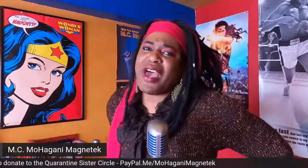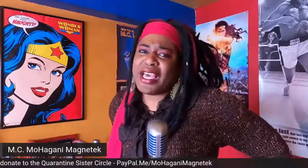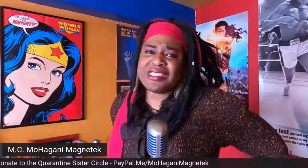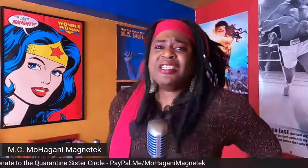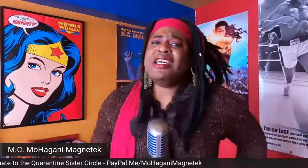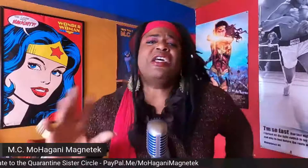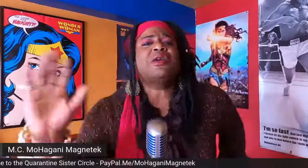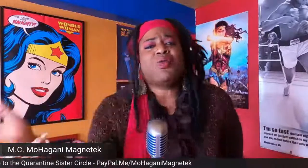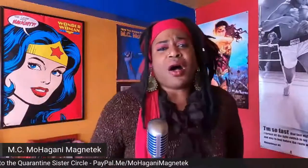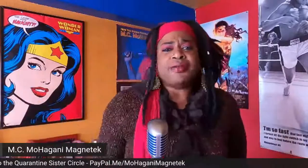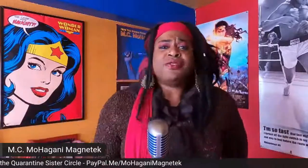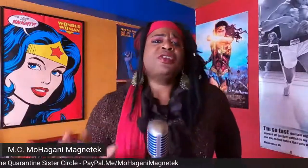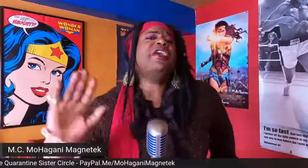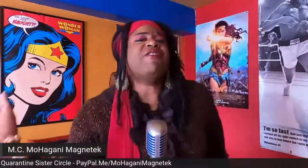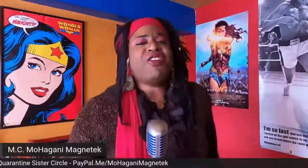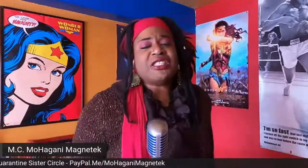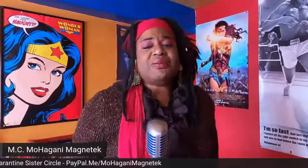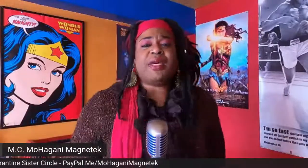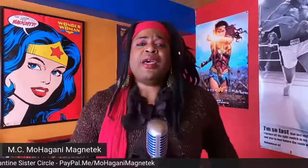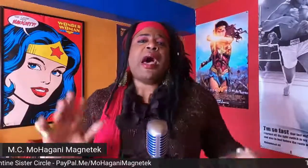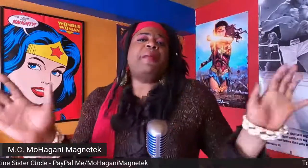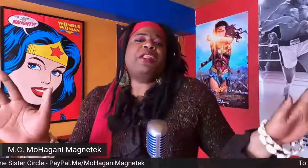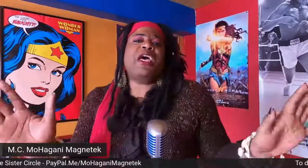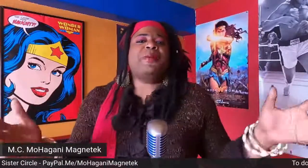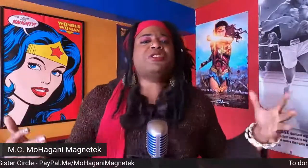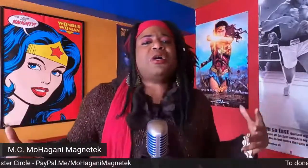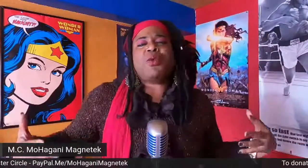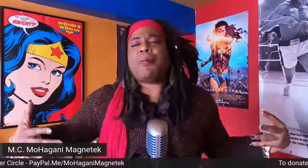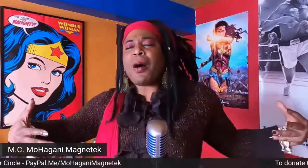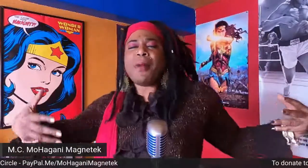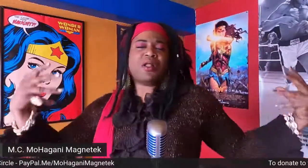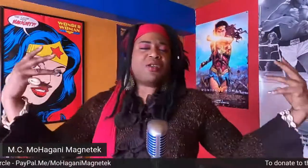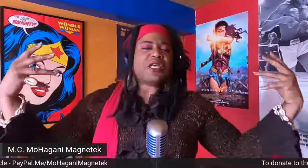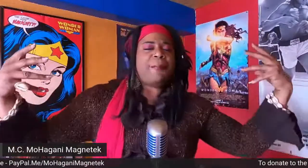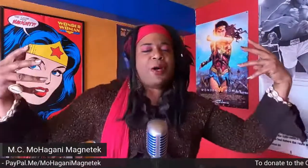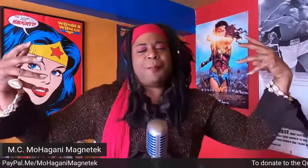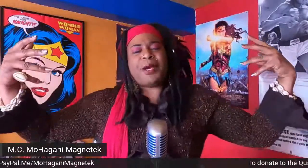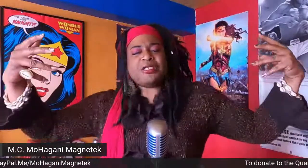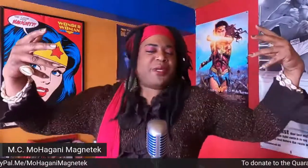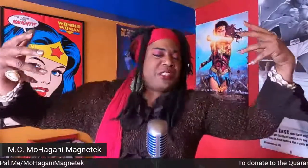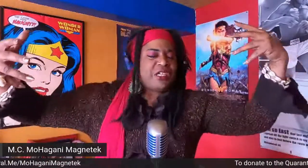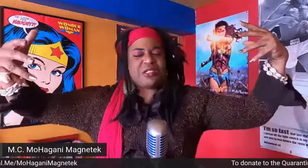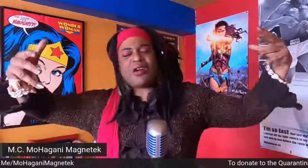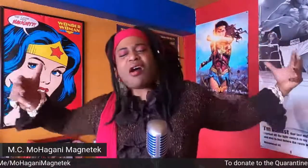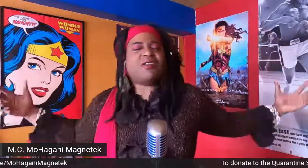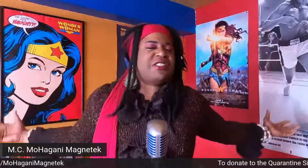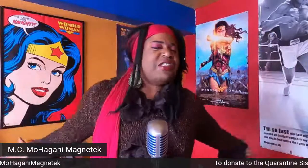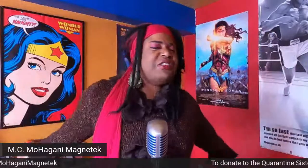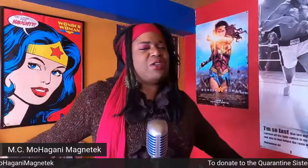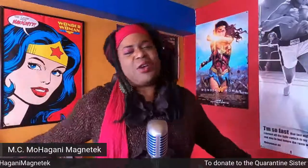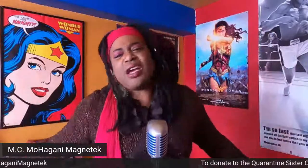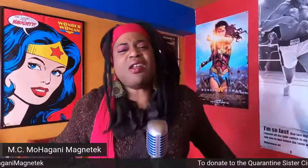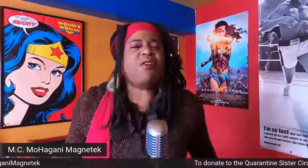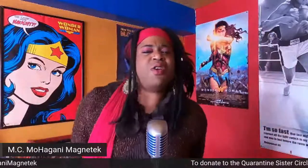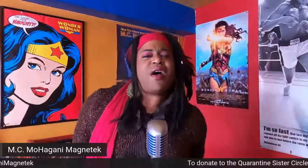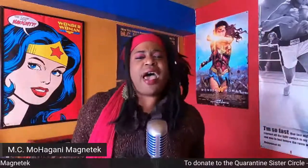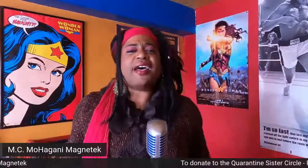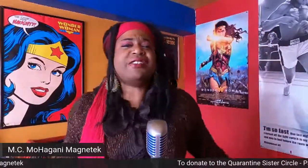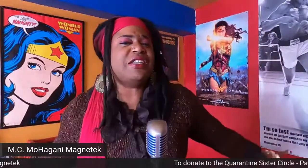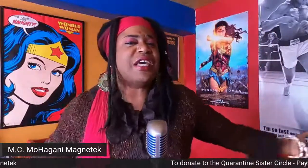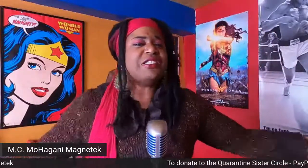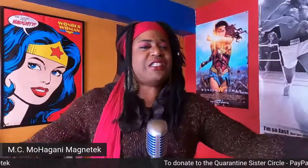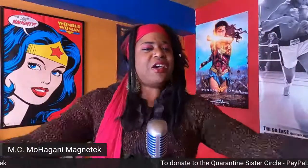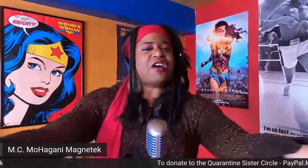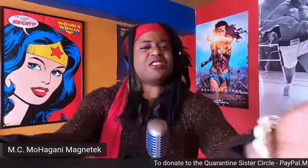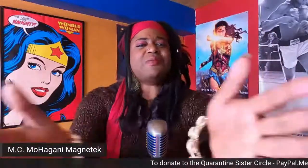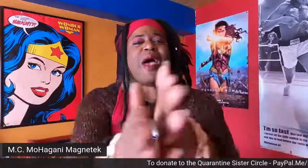still vexed. There's nothing wrong. You can't fix me. I'm a lady, but still rip off my clothes like Bill Bixby. Then turn all sexy green on your ass.